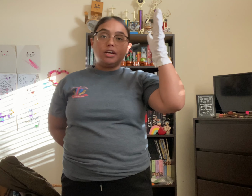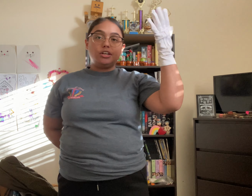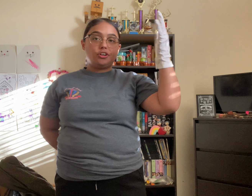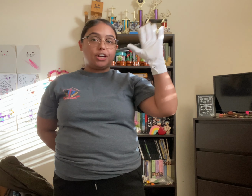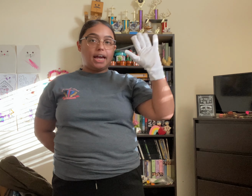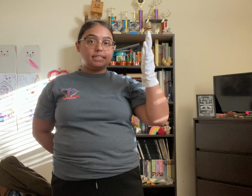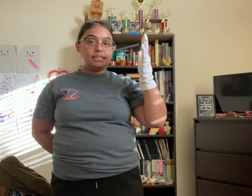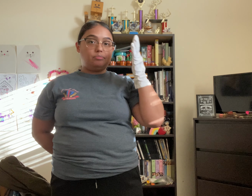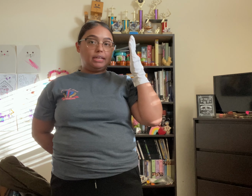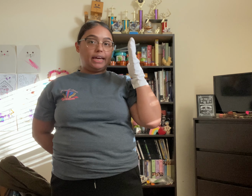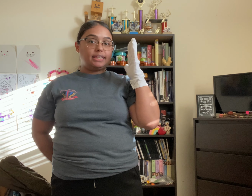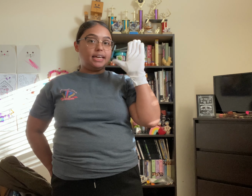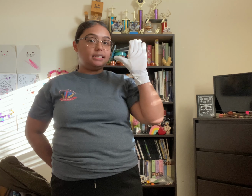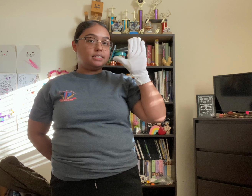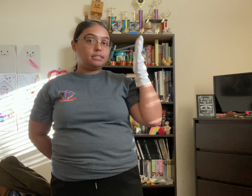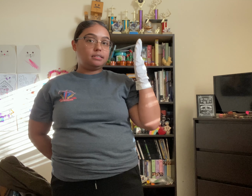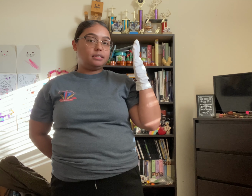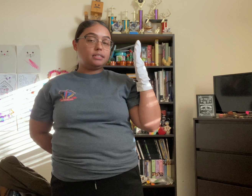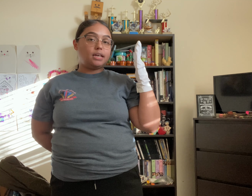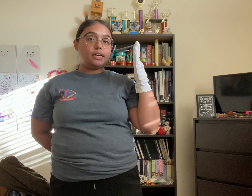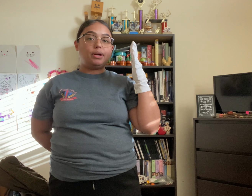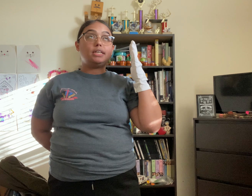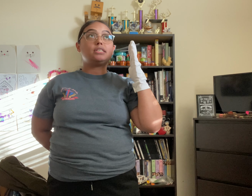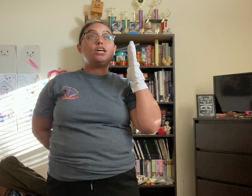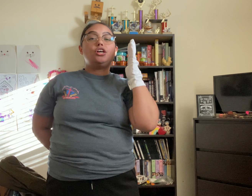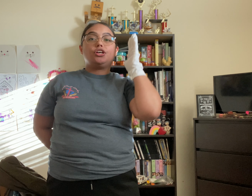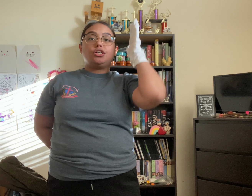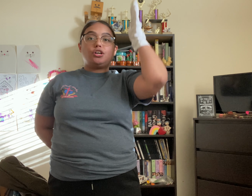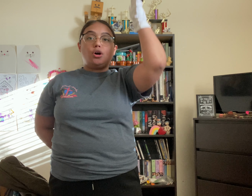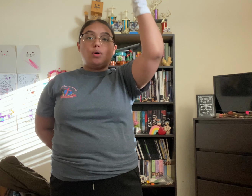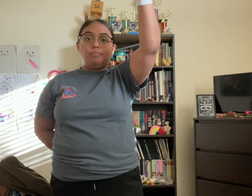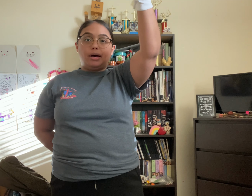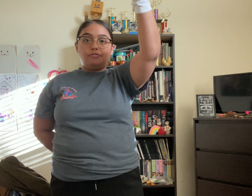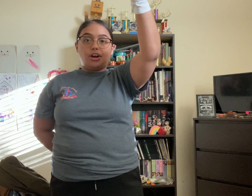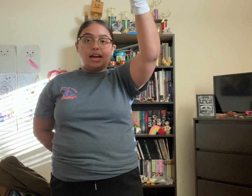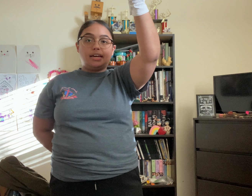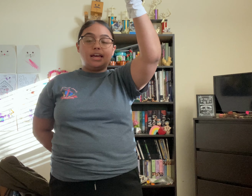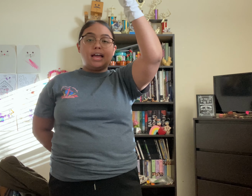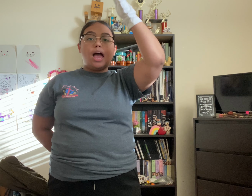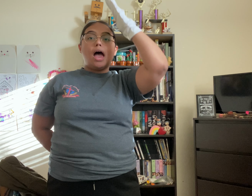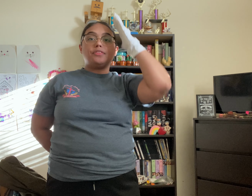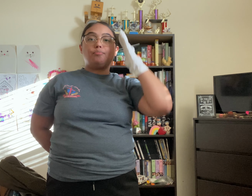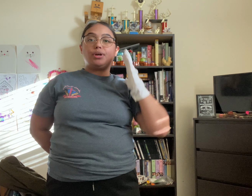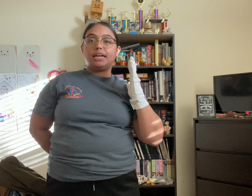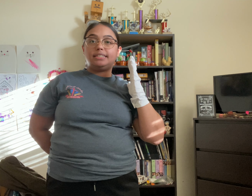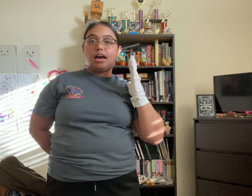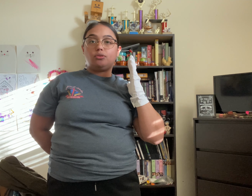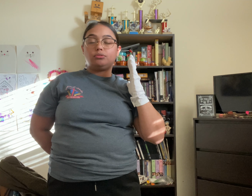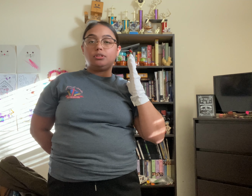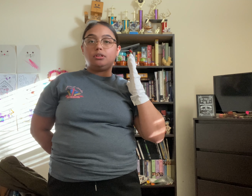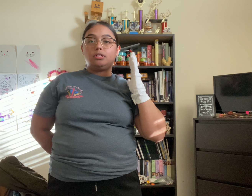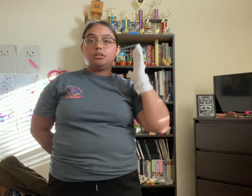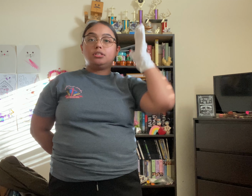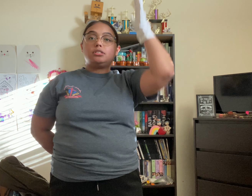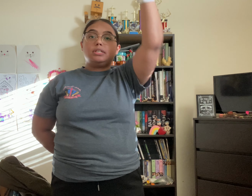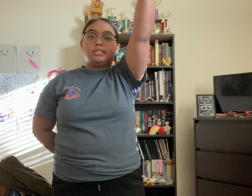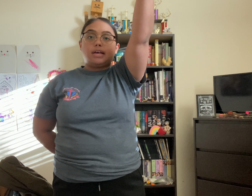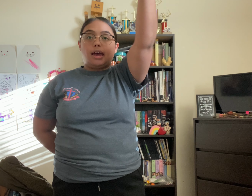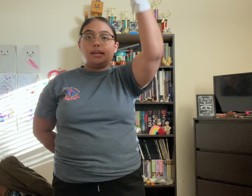your hand is going to be like this, sideways. You're going to go above your head and then bring it down to the side of